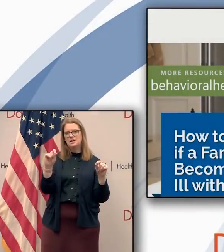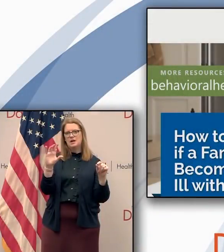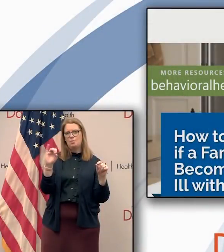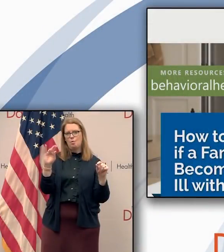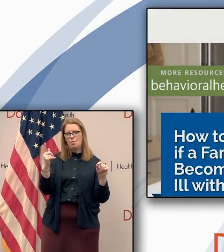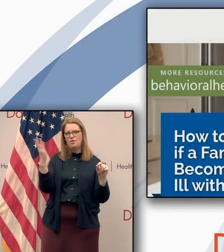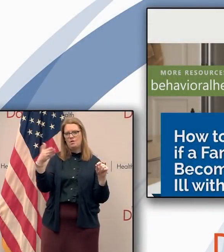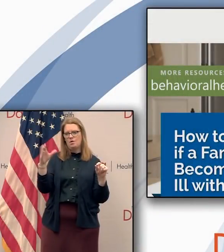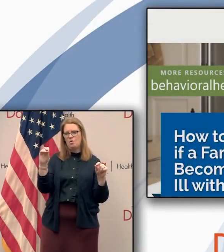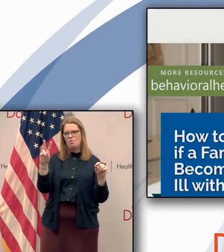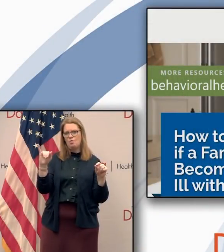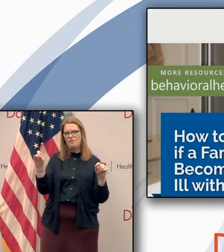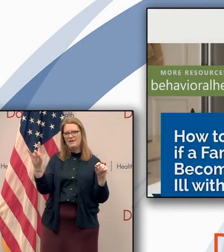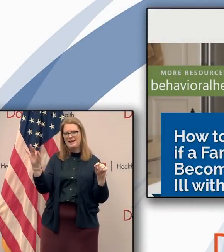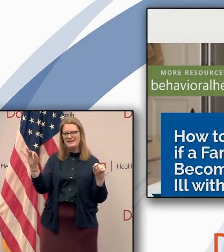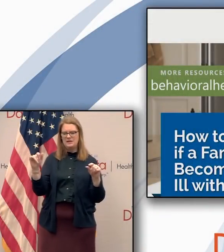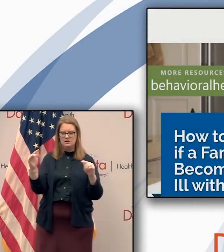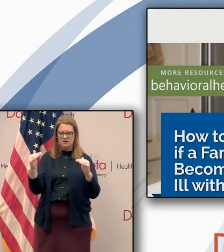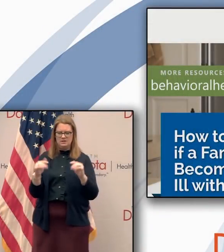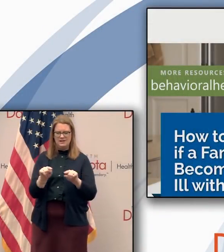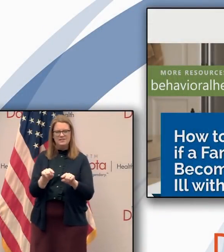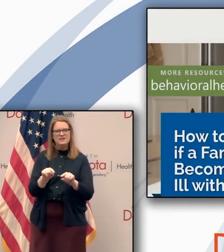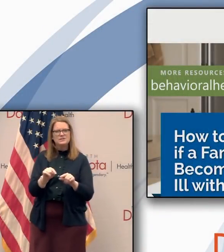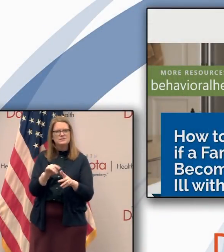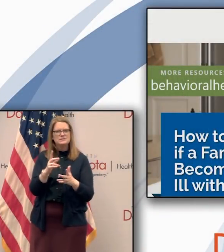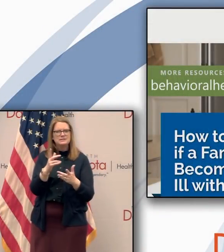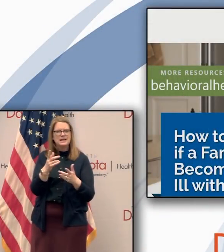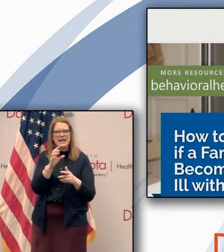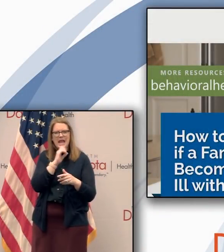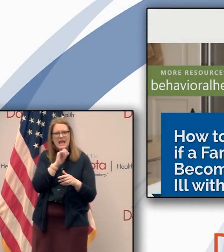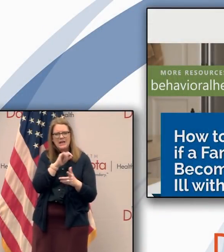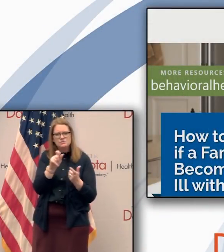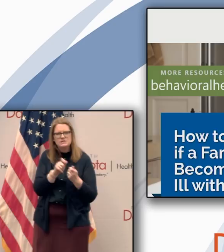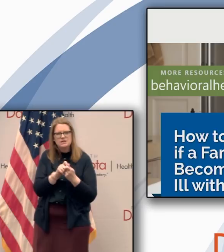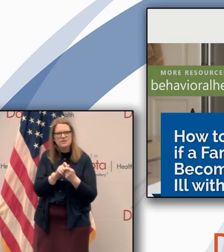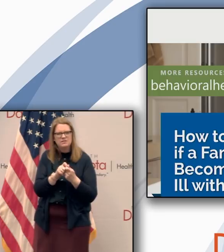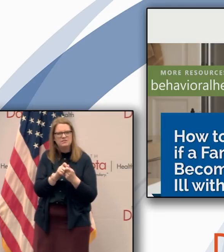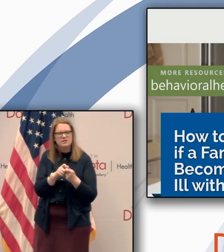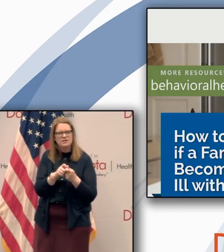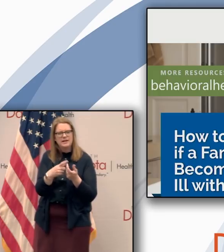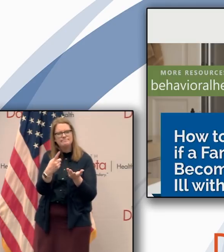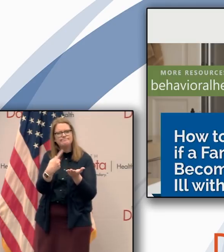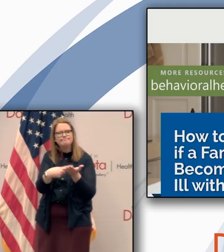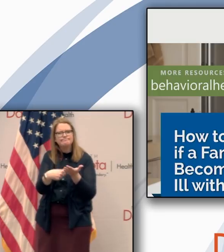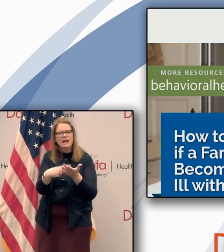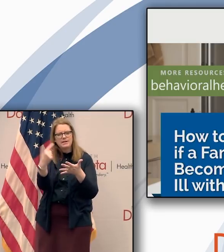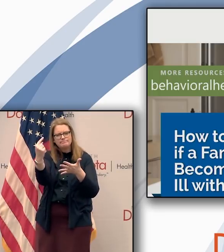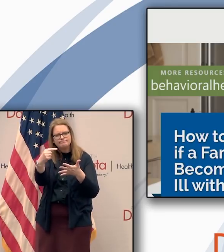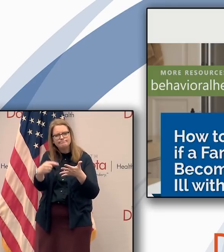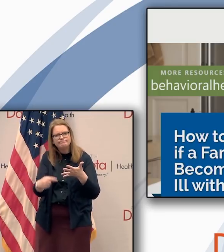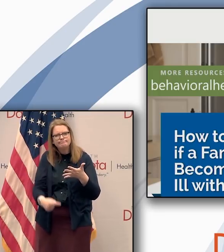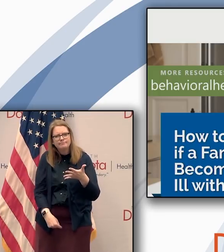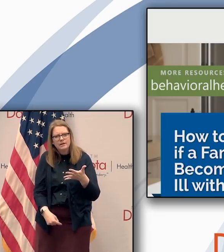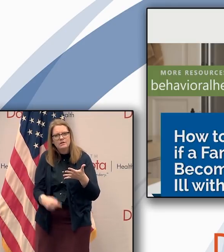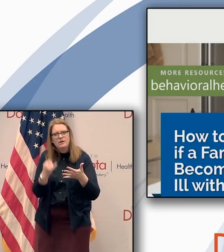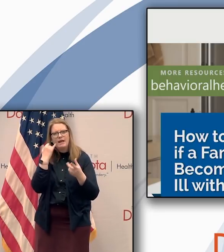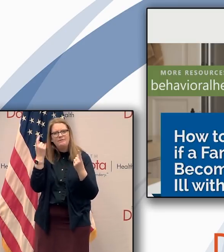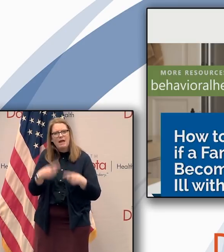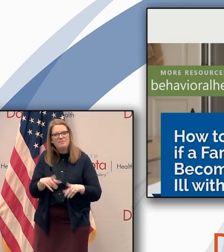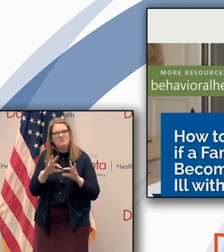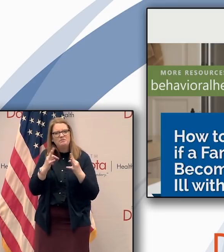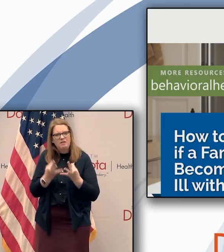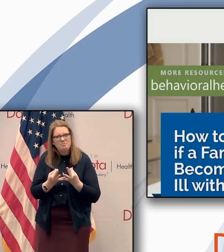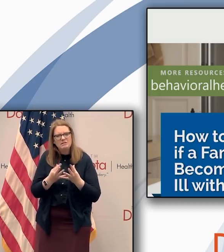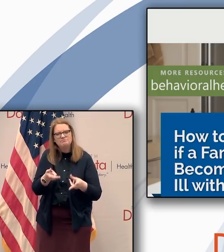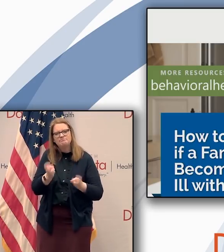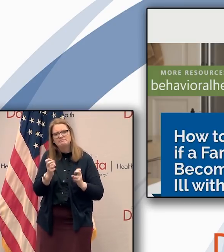parentslead.org/COVID-19. It's got age-specific guidance to talking to your children when you have a family member who has tested positive from